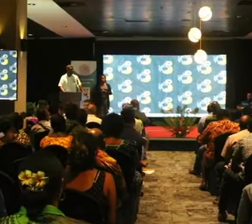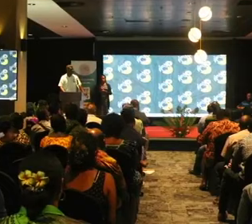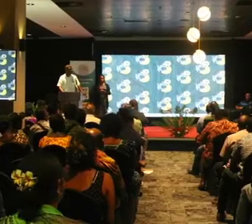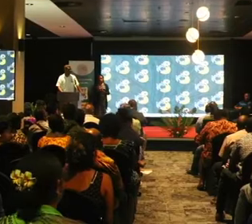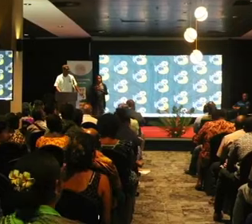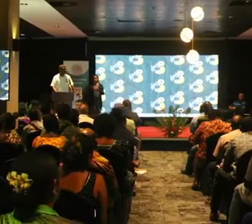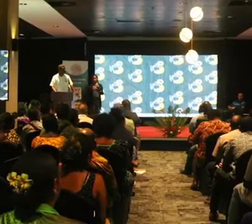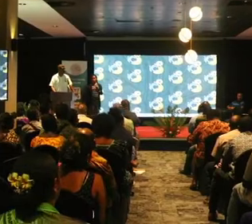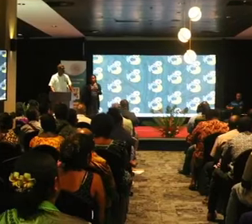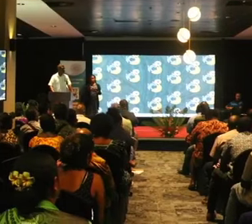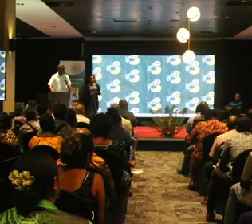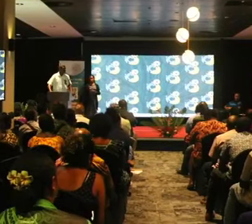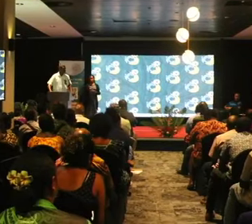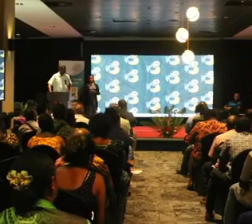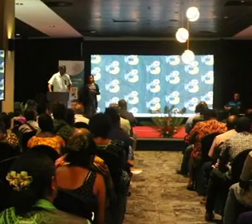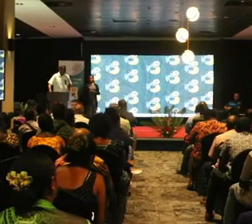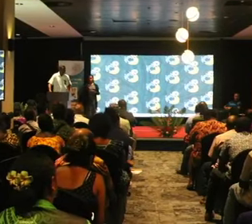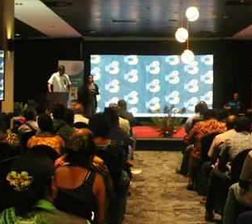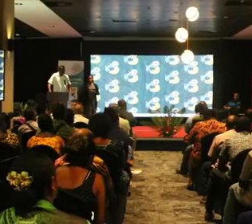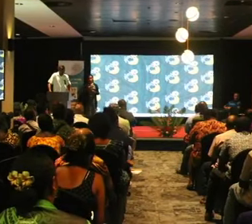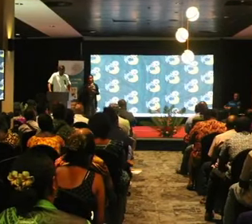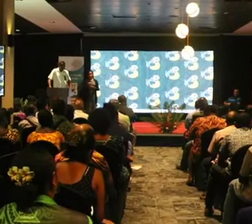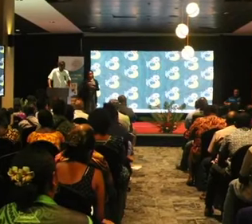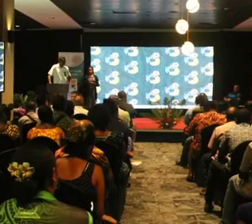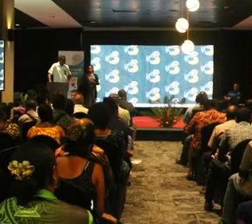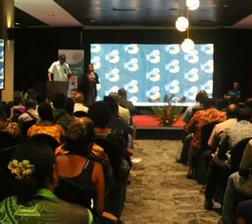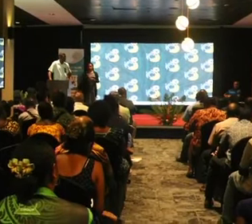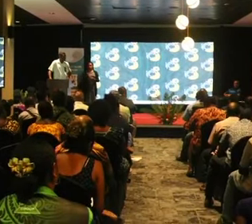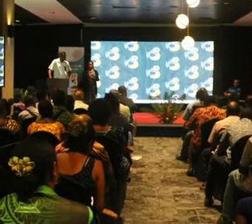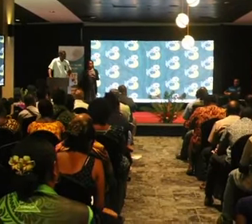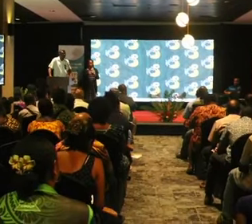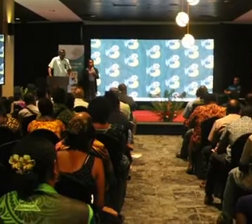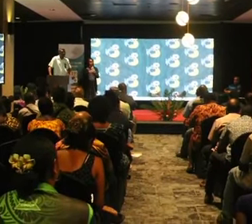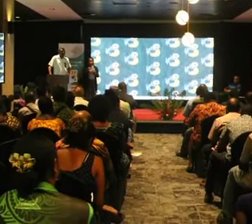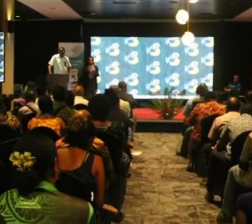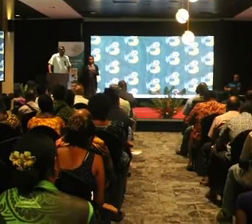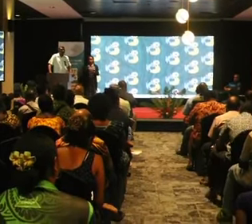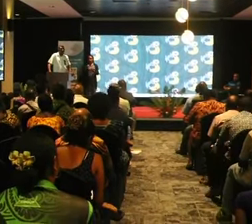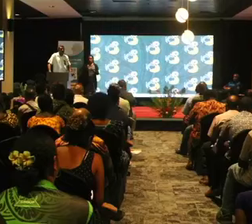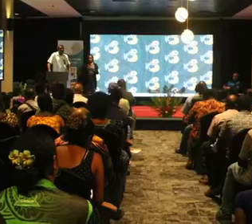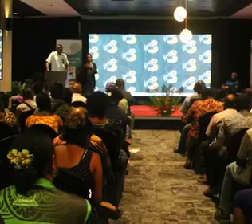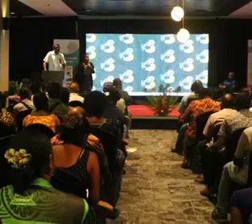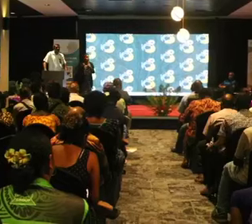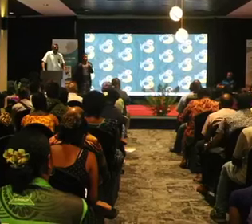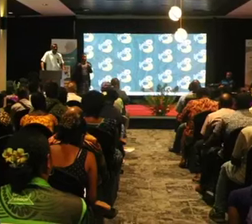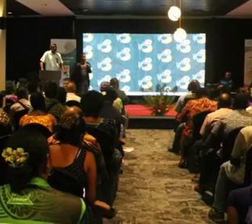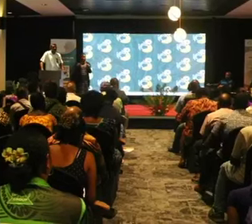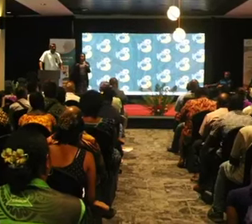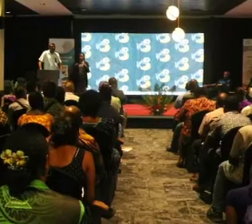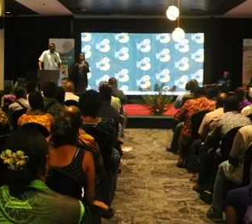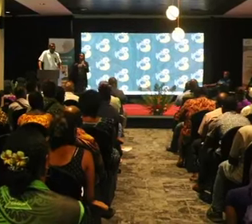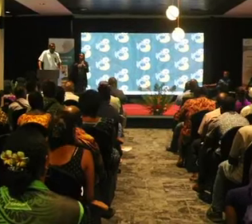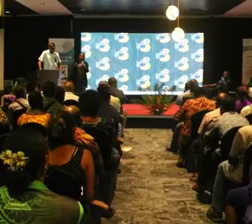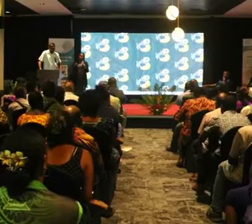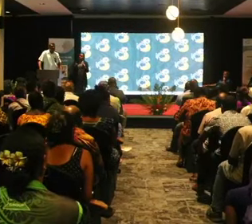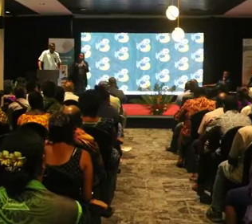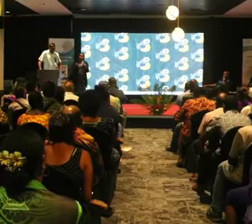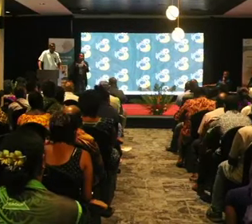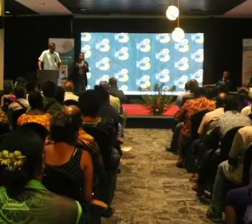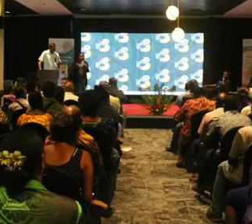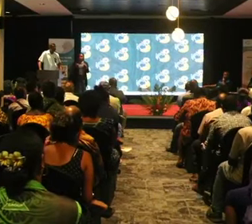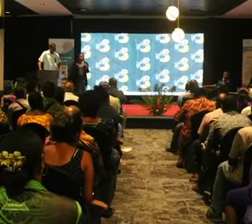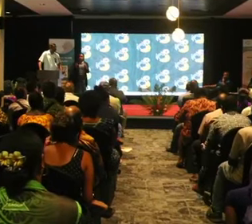you know, as agencies, as organizations, we're also putting ourselves out there. We have our challenges, like it's indicated, not only